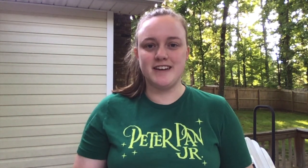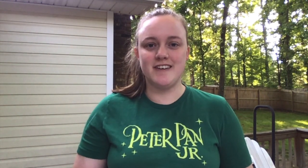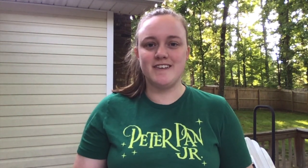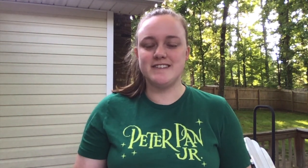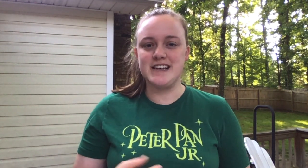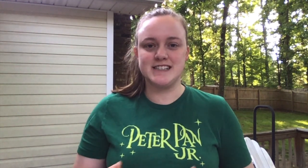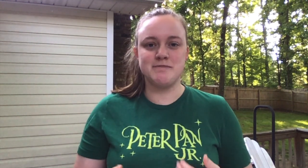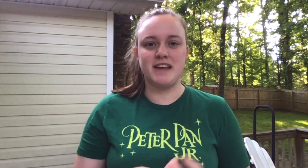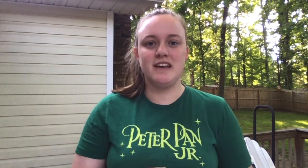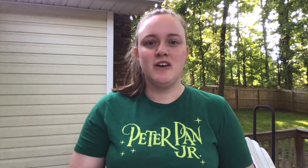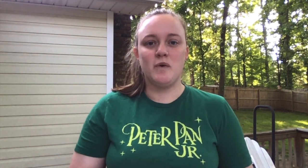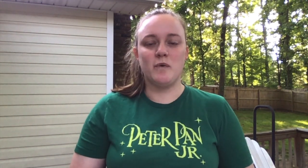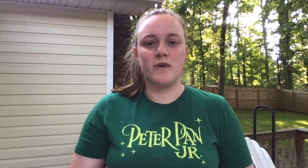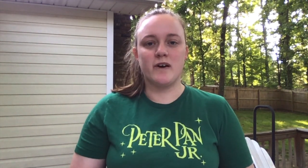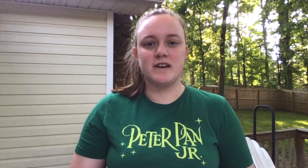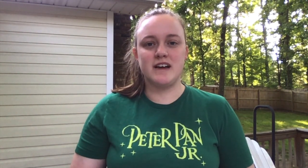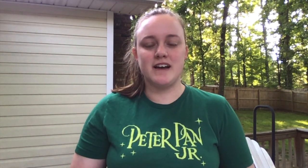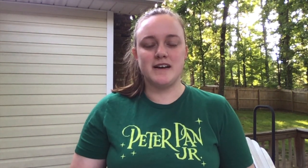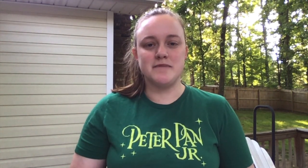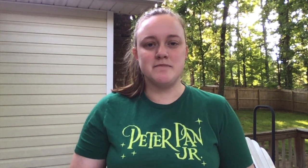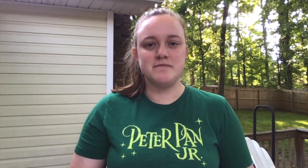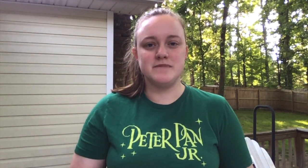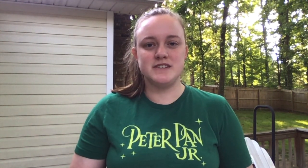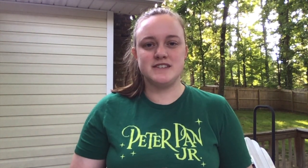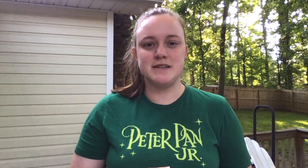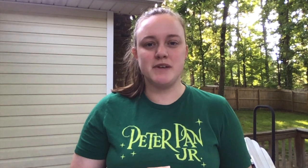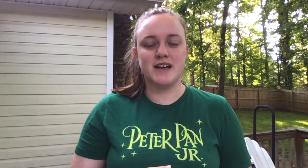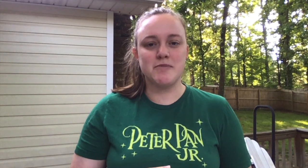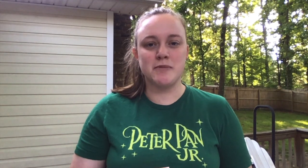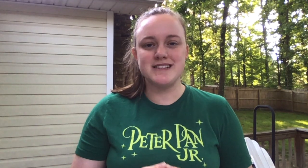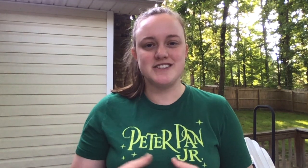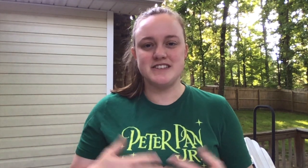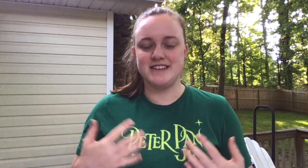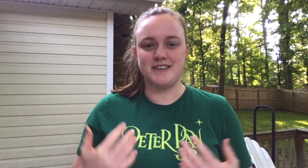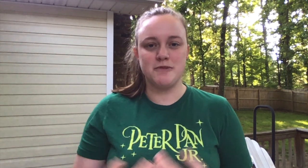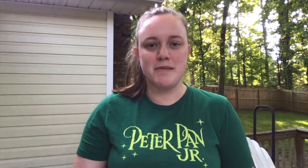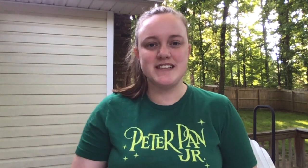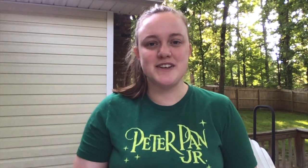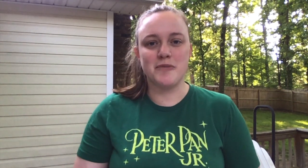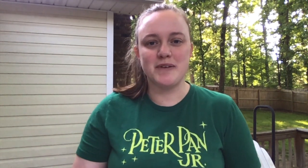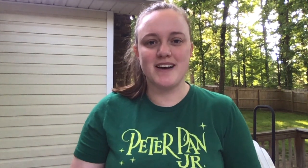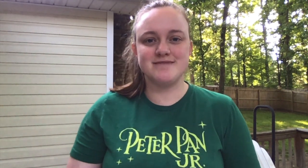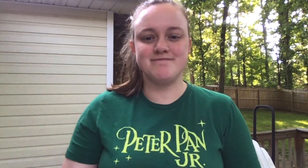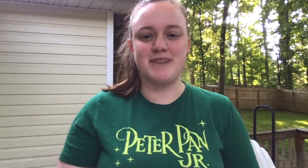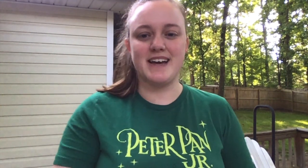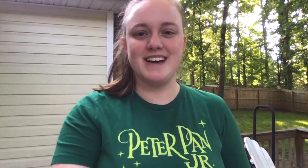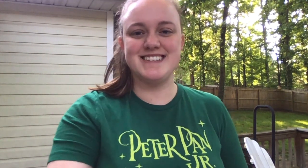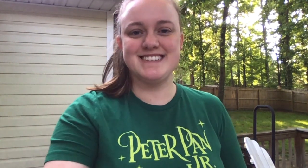know, text me, or send me a couple messages and I'll do my best to help you out. Bye, guys.